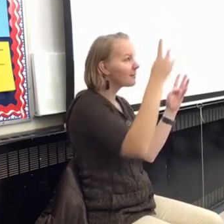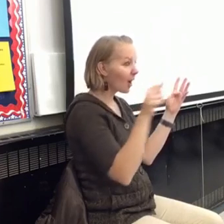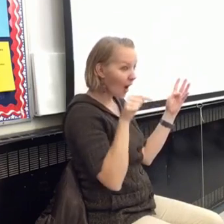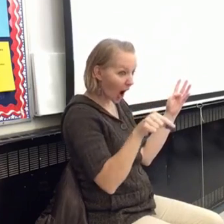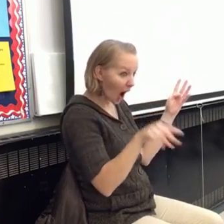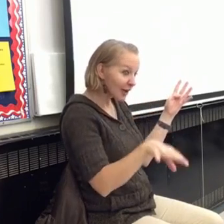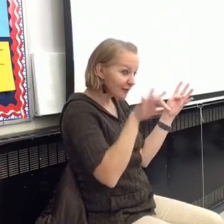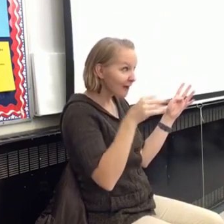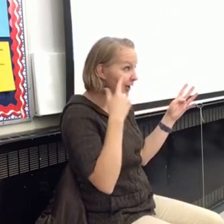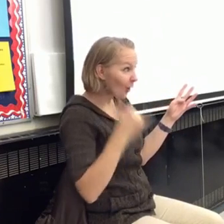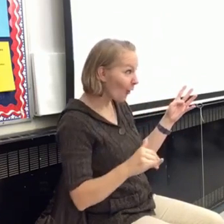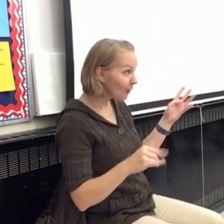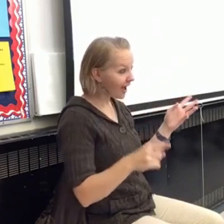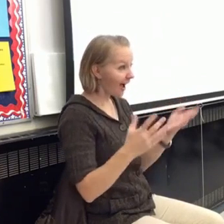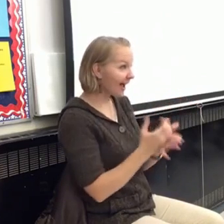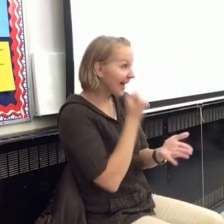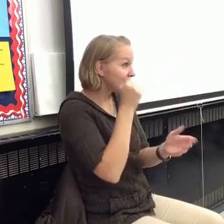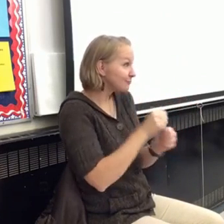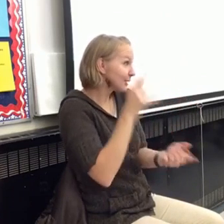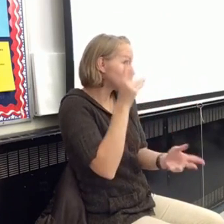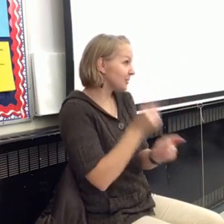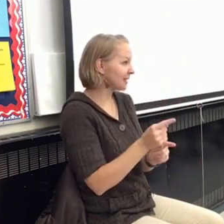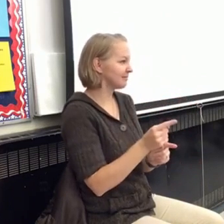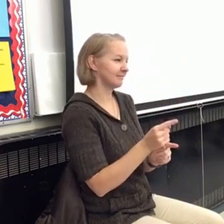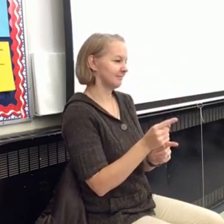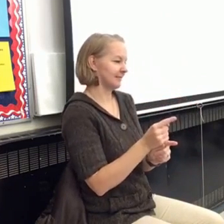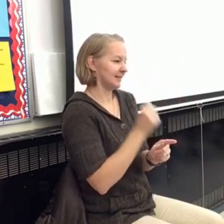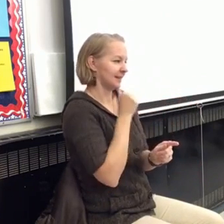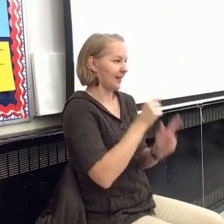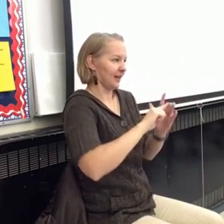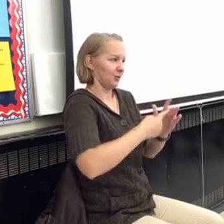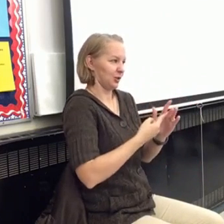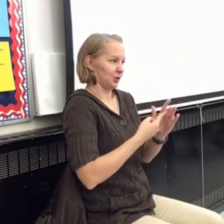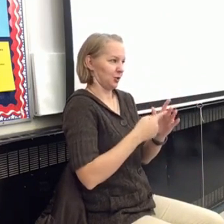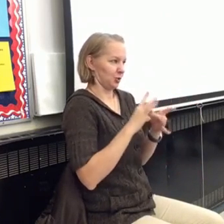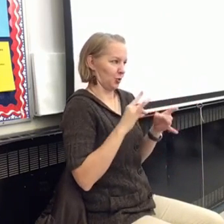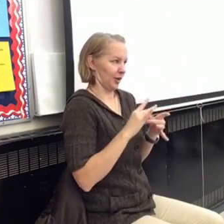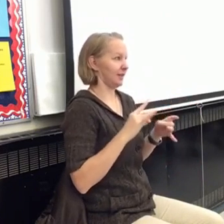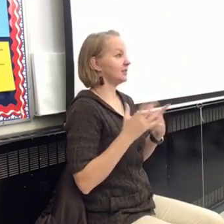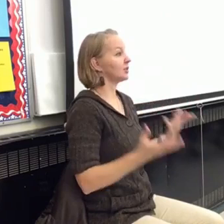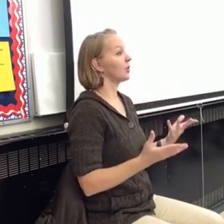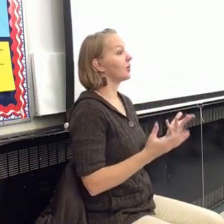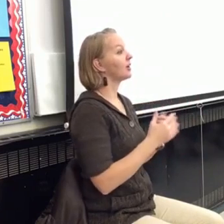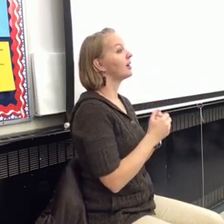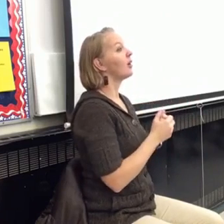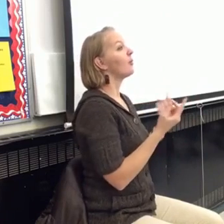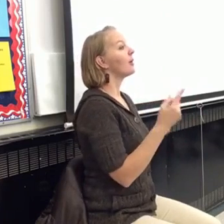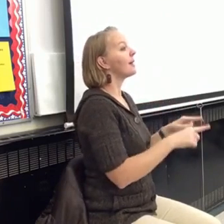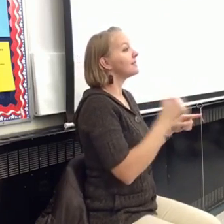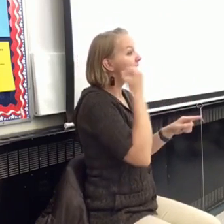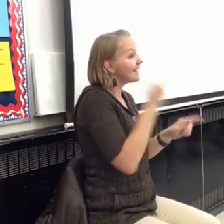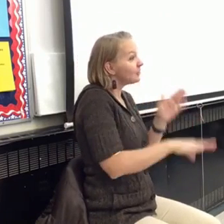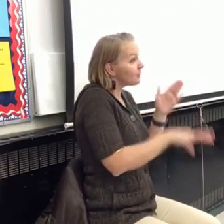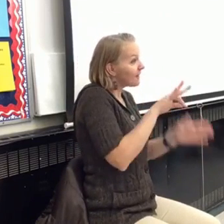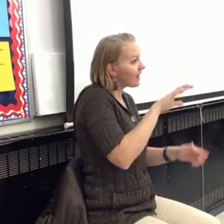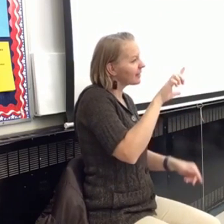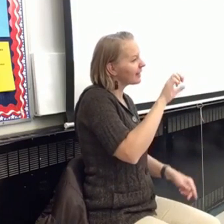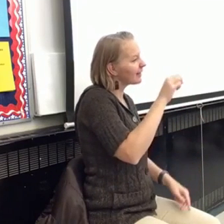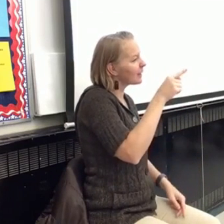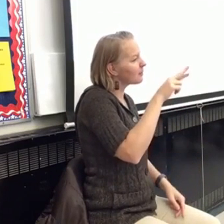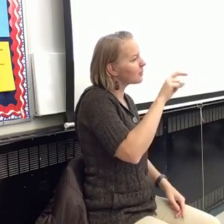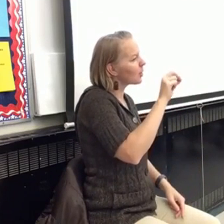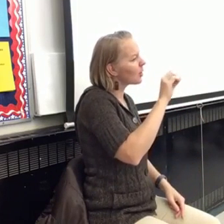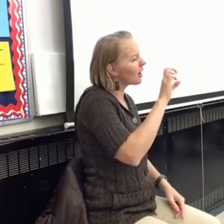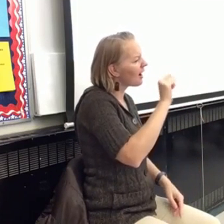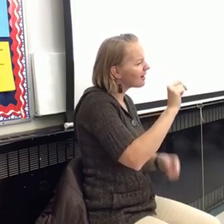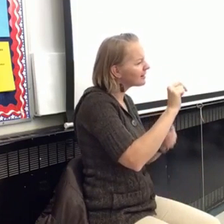go and find a pot of gold, and you get rich, right? That was actually not the original leprechaun. The original leprechaun was if you found him, it brought your